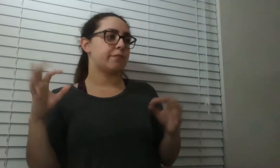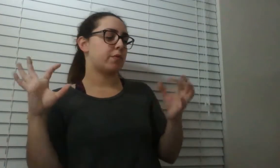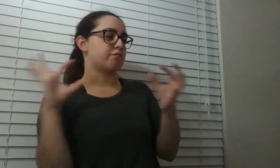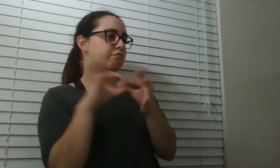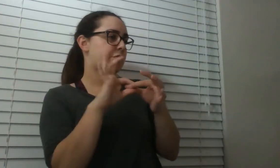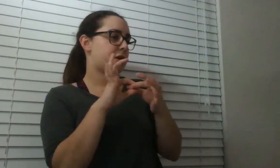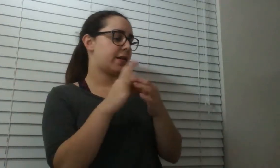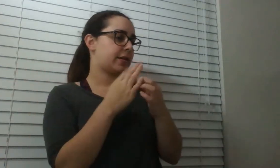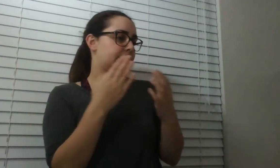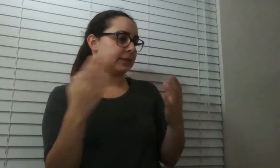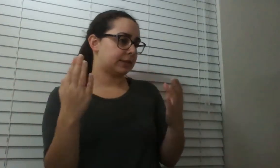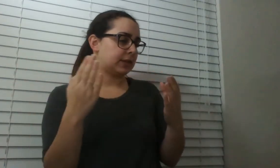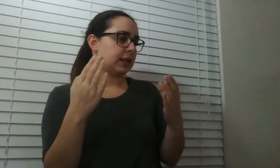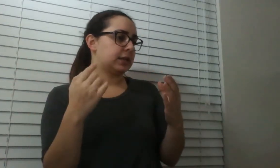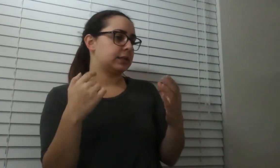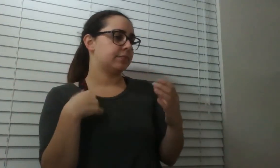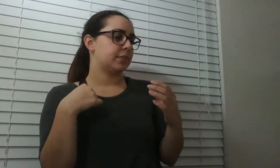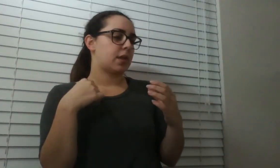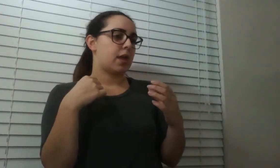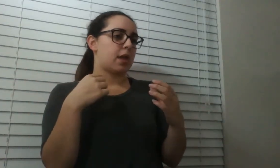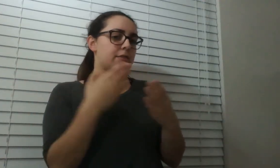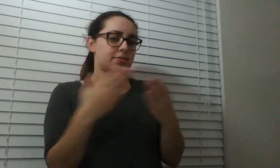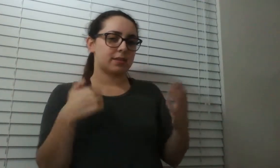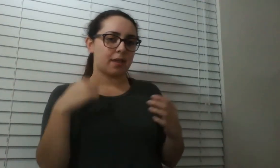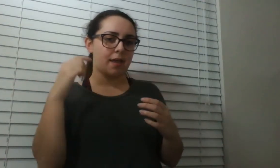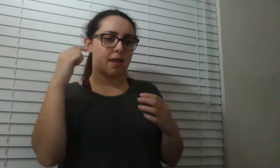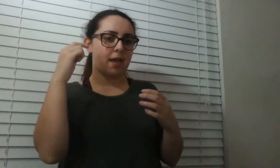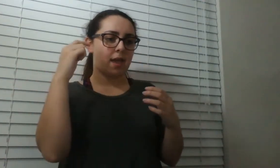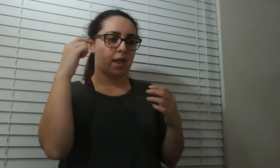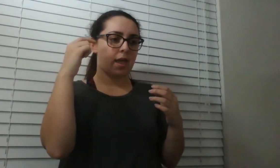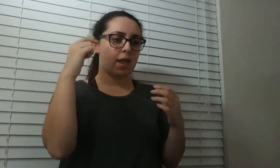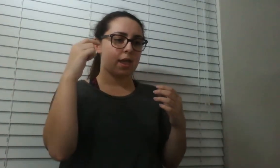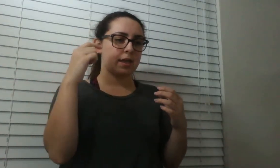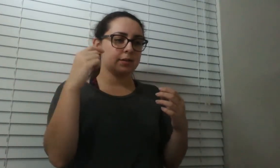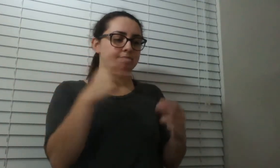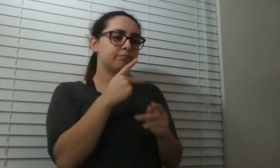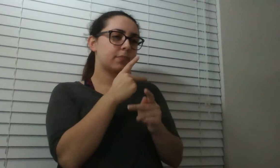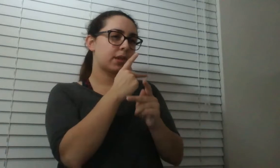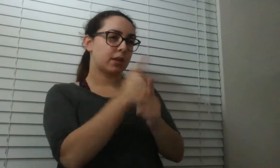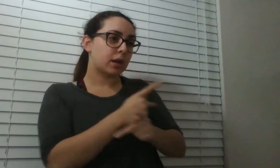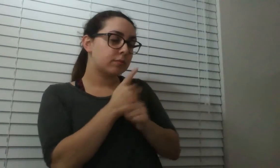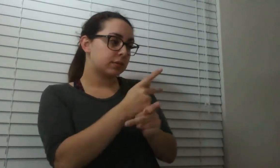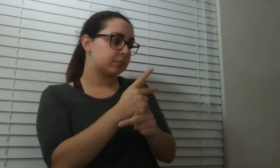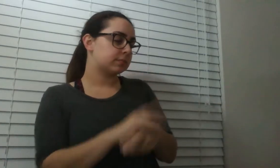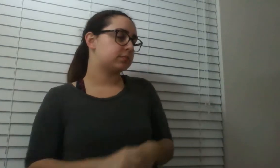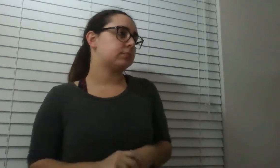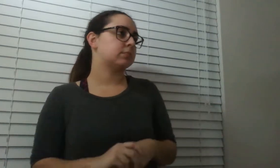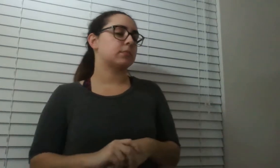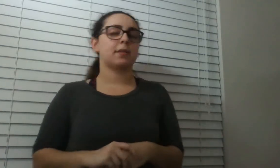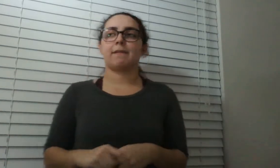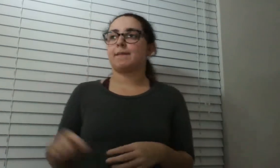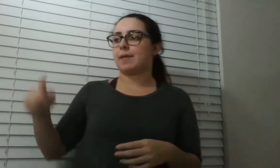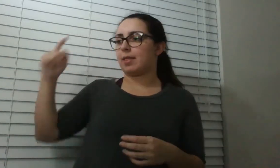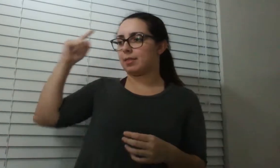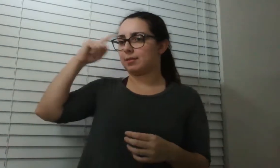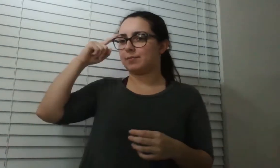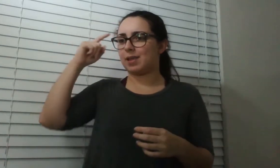goes beyond just what their superficial features are. Well, I think that makes such deeply obvious sense to me.